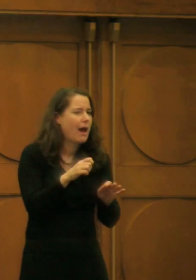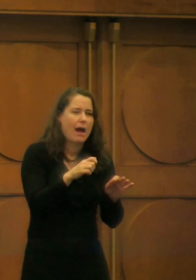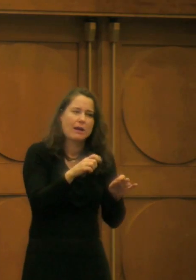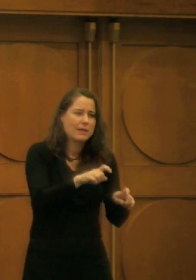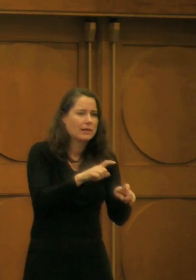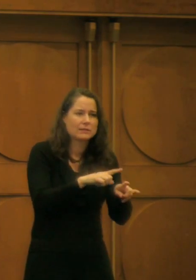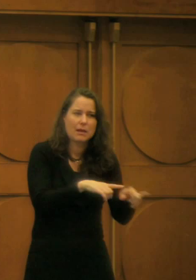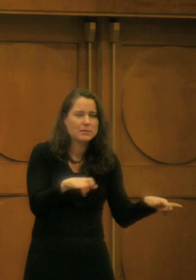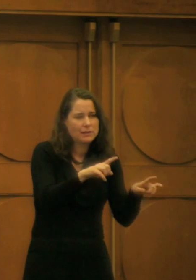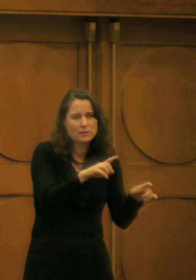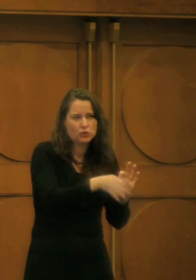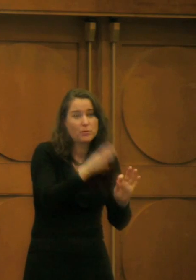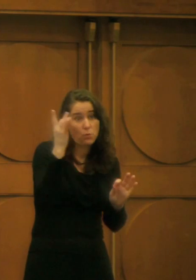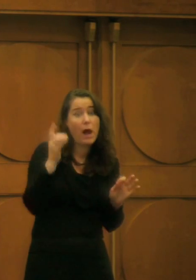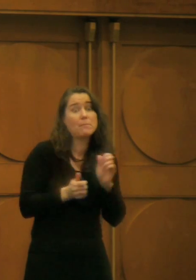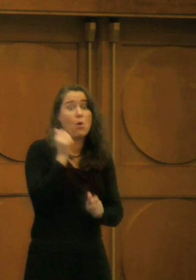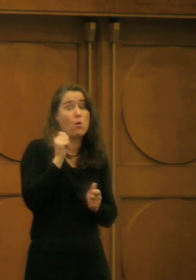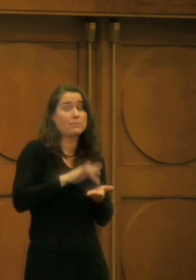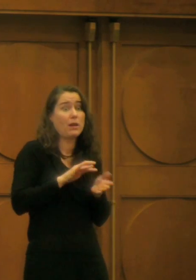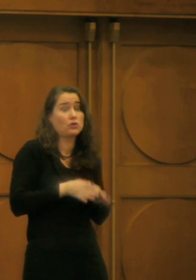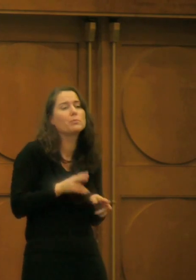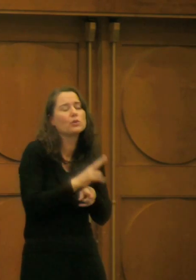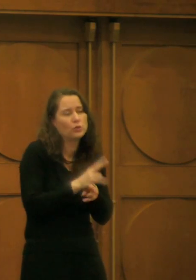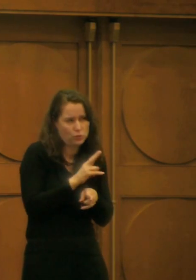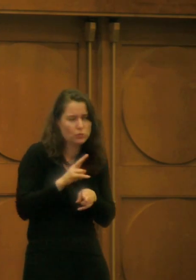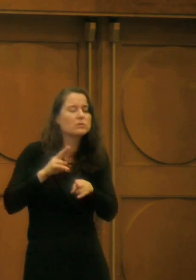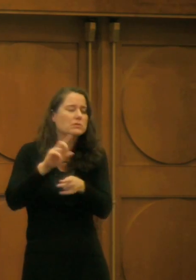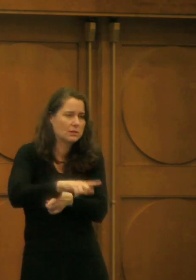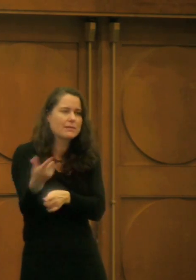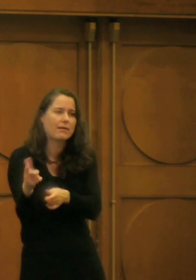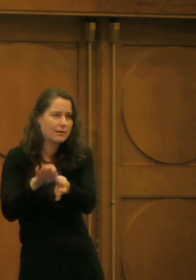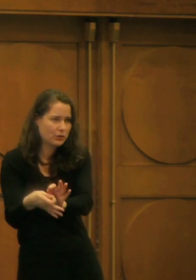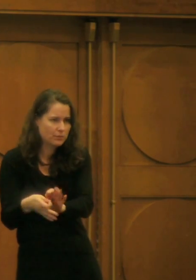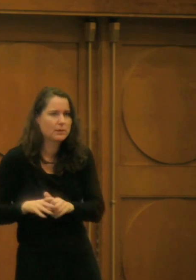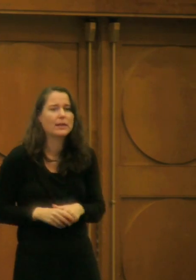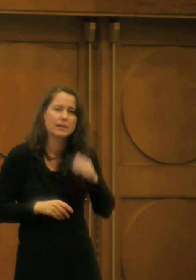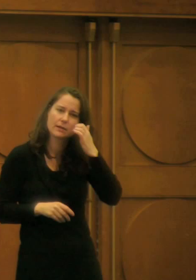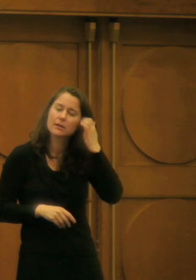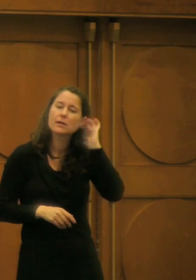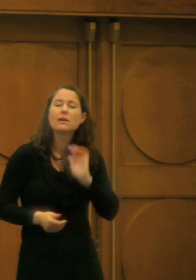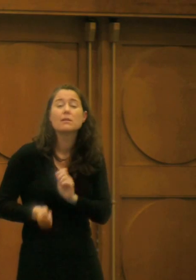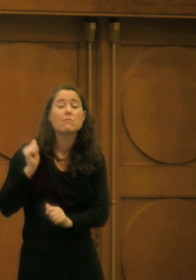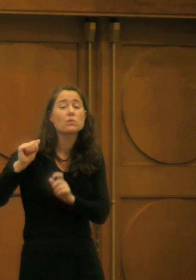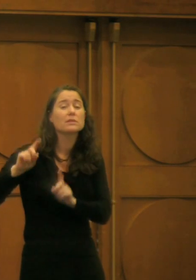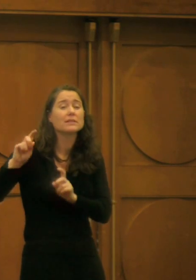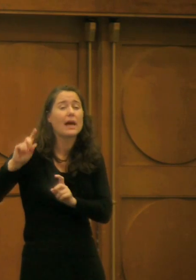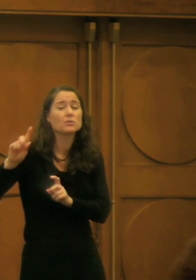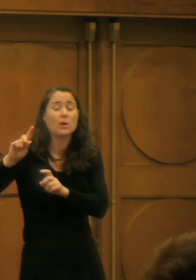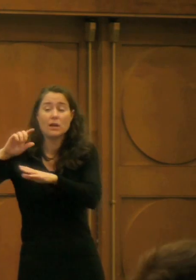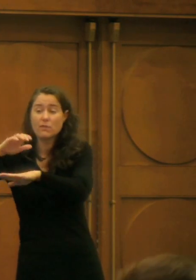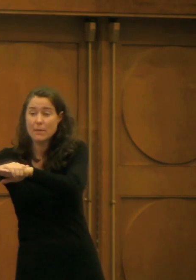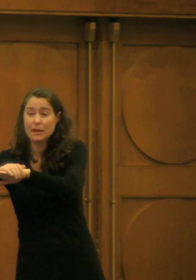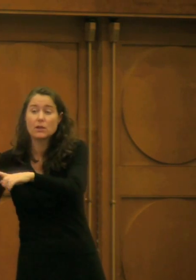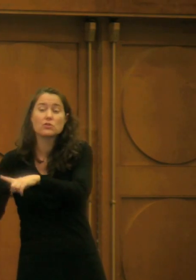main, consecutive interpreting. And the sight translation part is going to be from English into the other language. It was determined that's more used